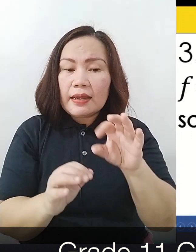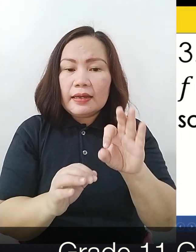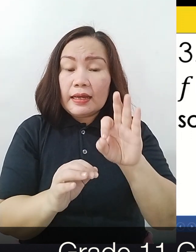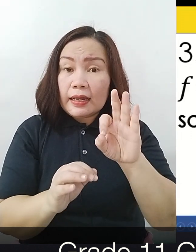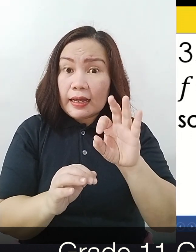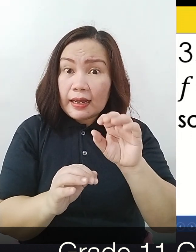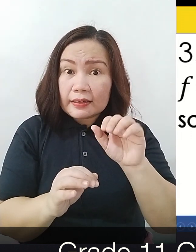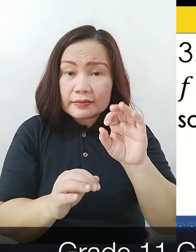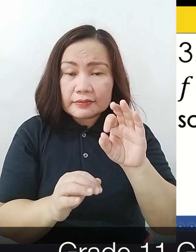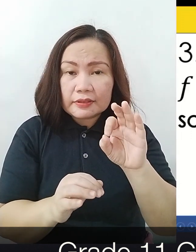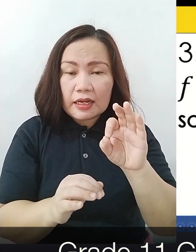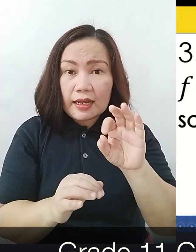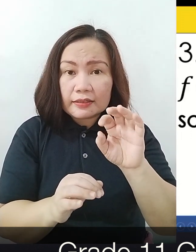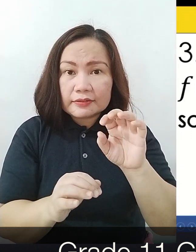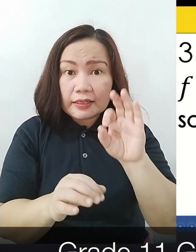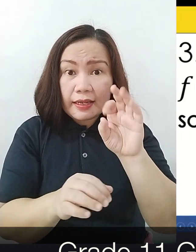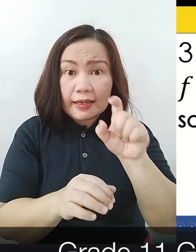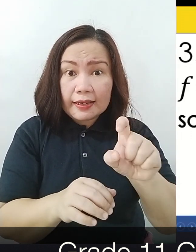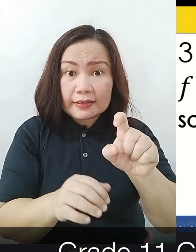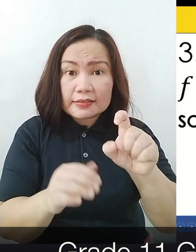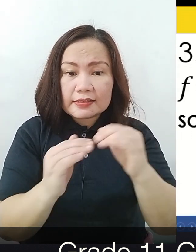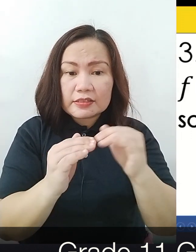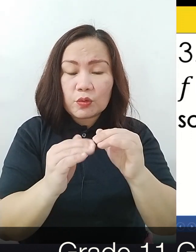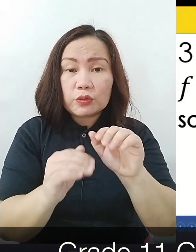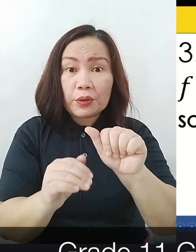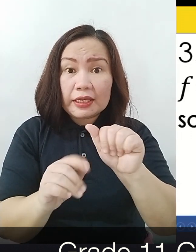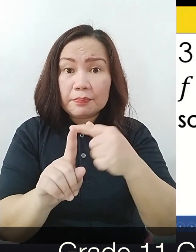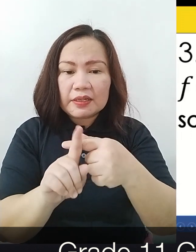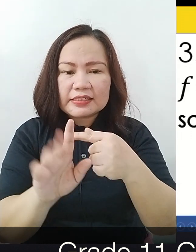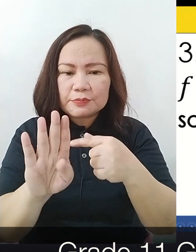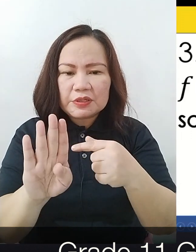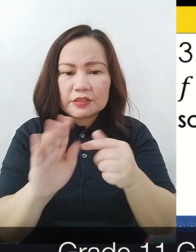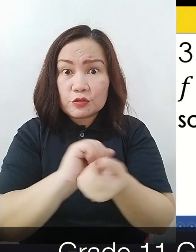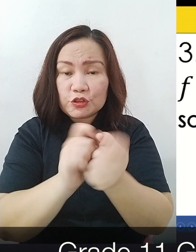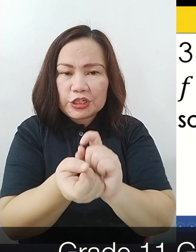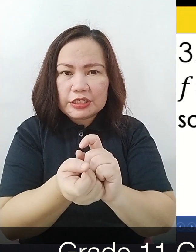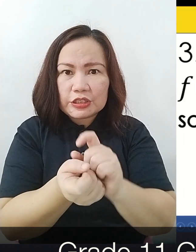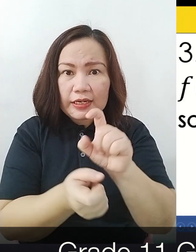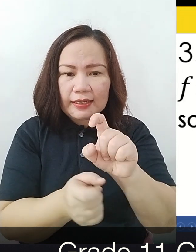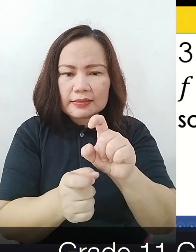b squared minus 3 times a plus b.